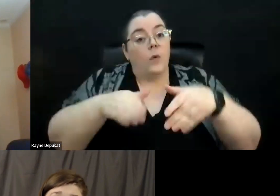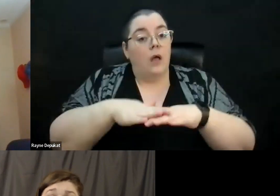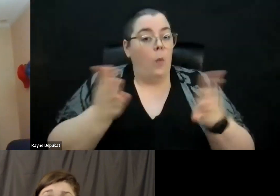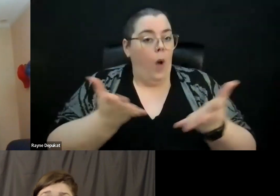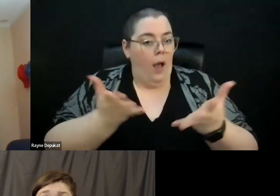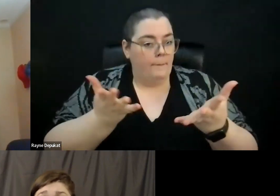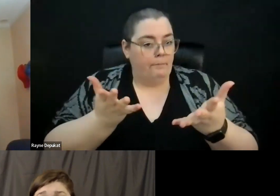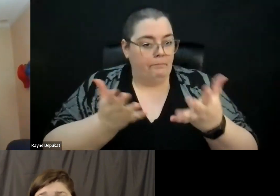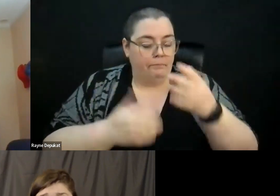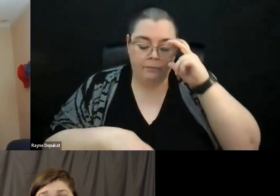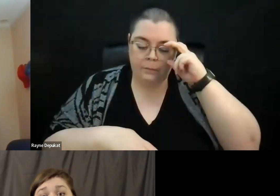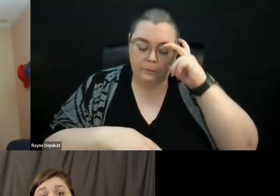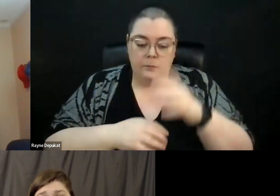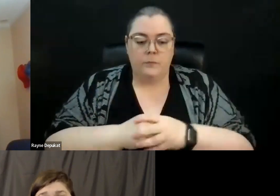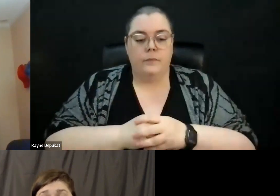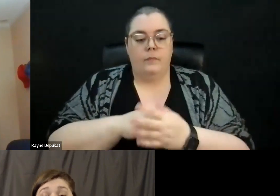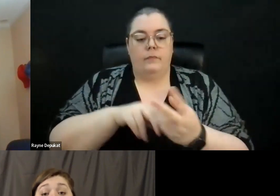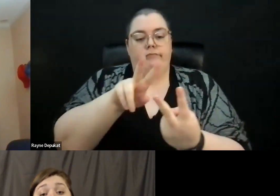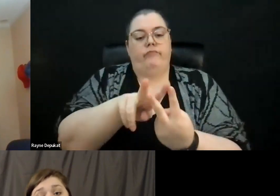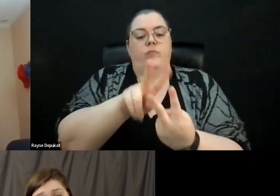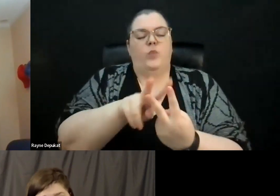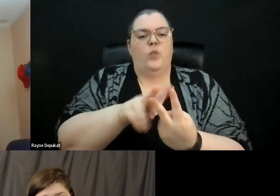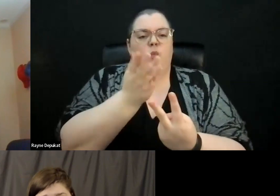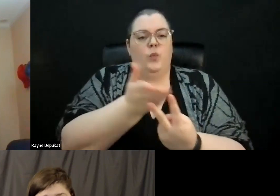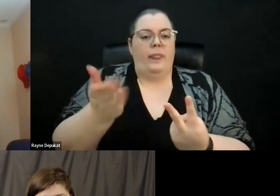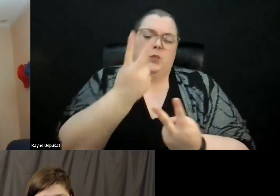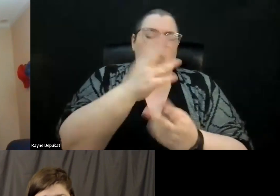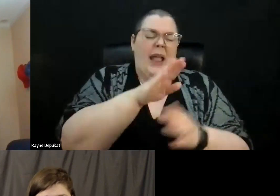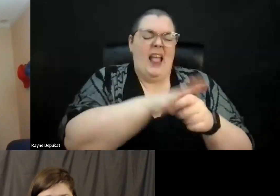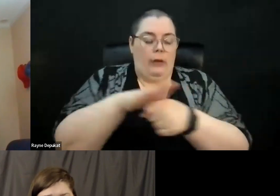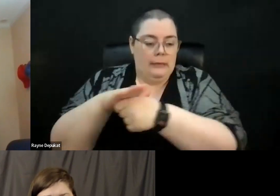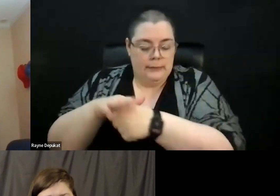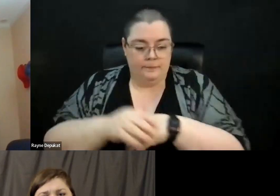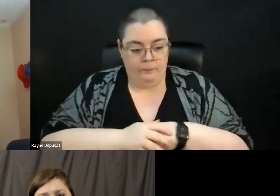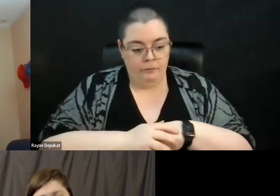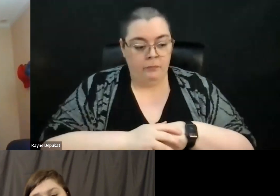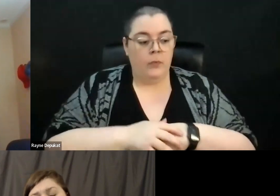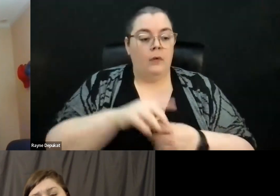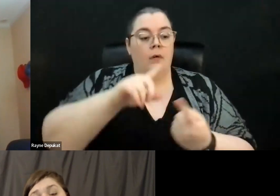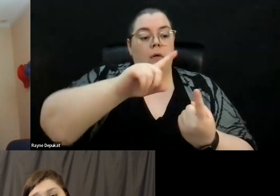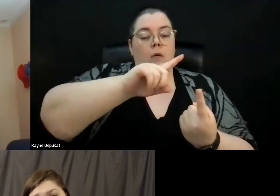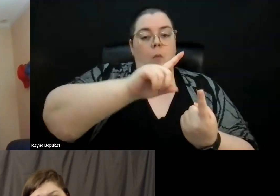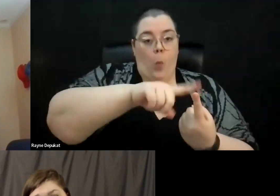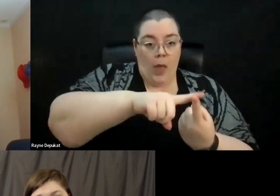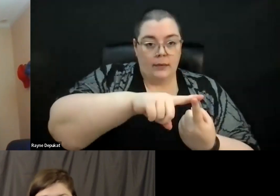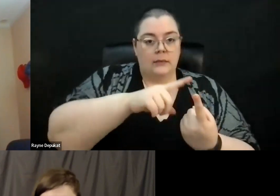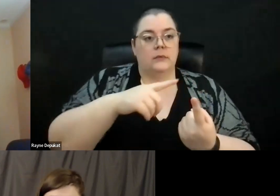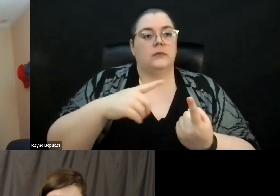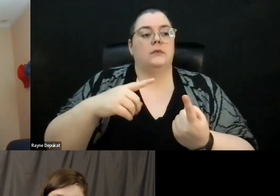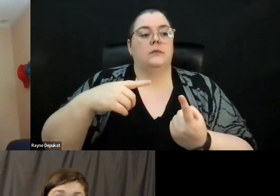Moving on, right now, we are focusing on two things, or two areas